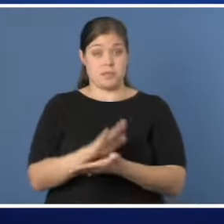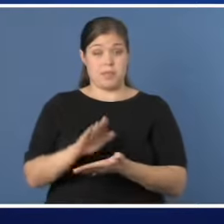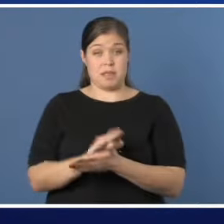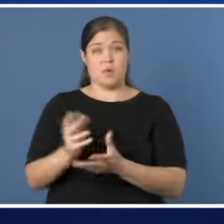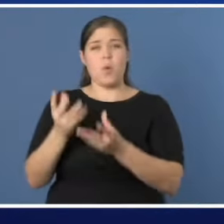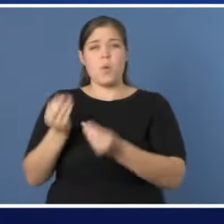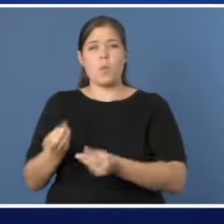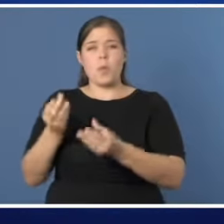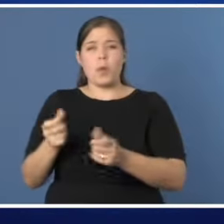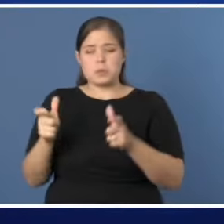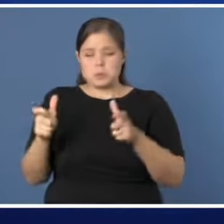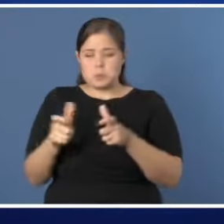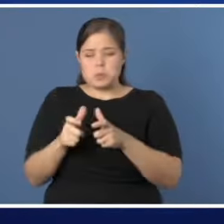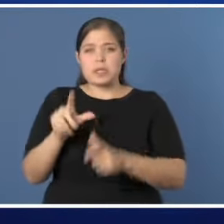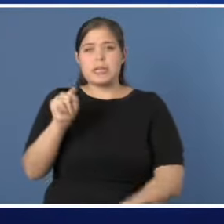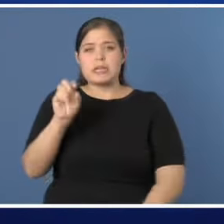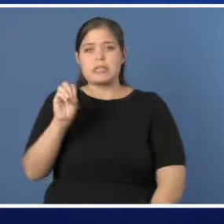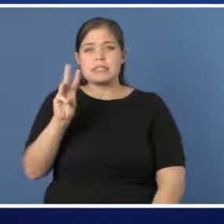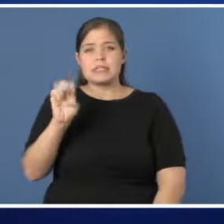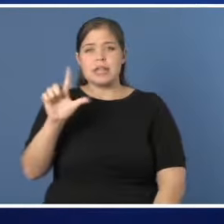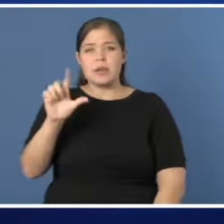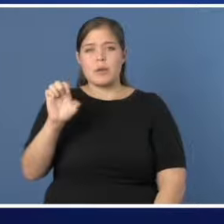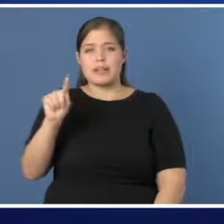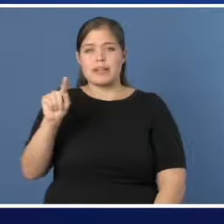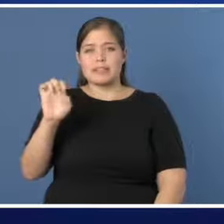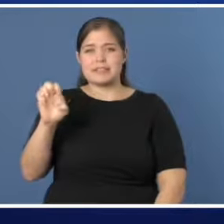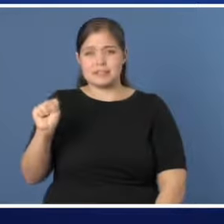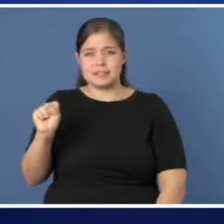Toilet paper, towelettes,